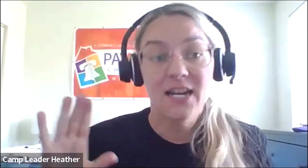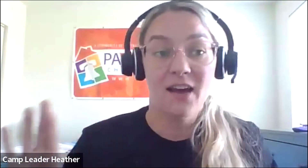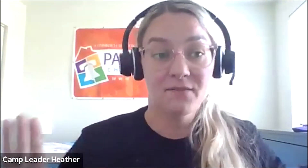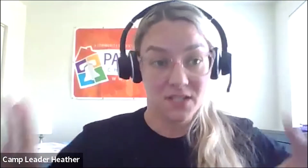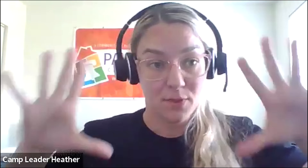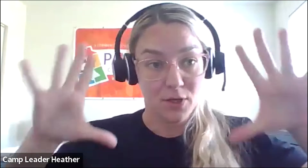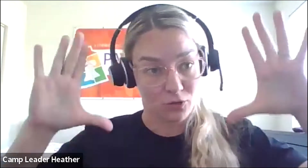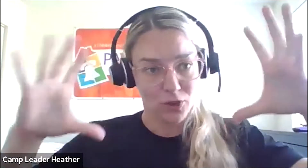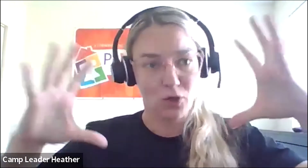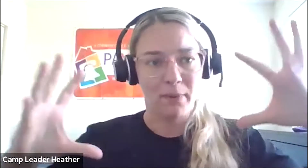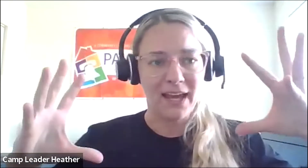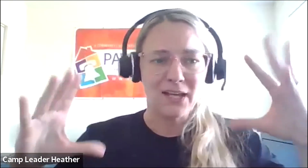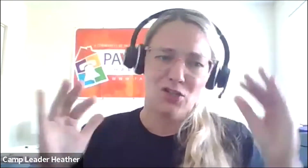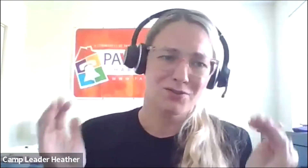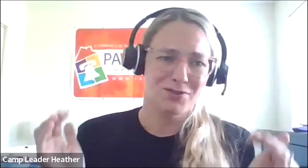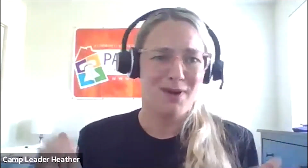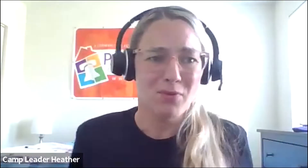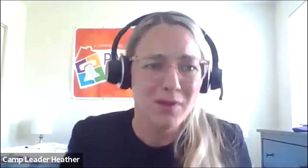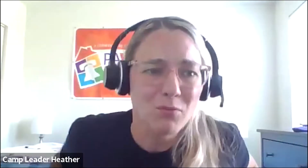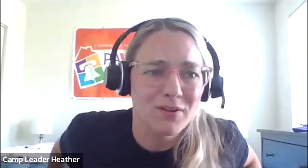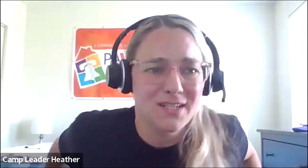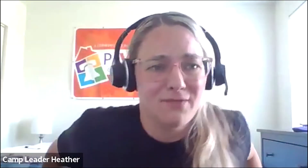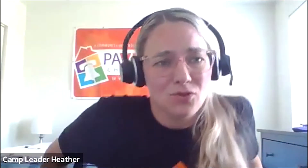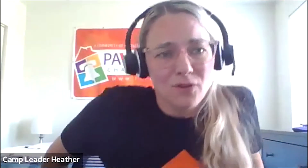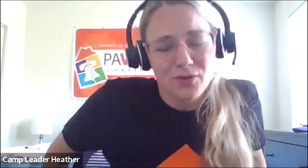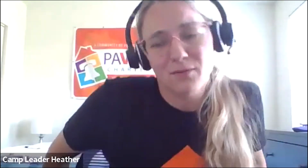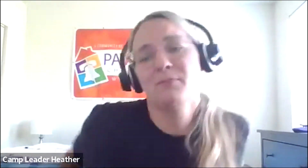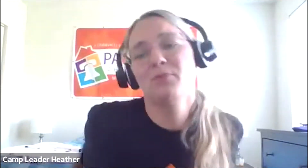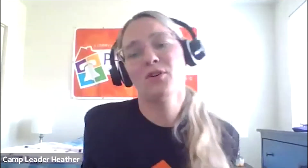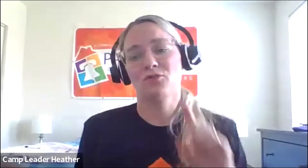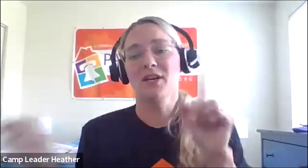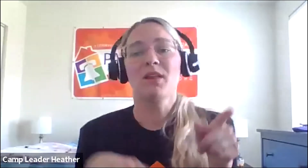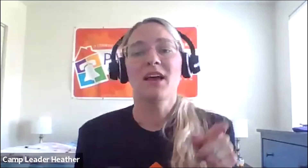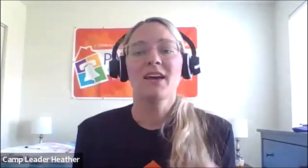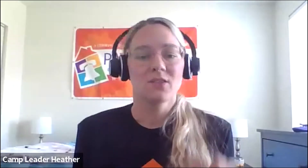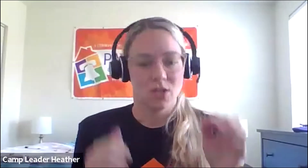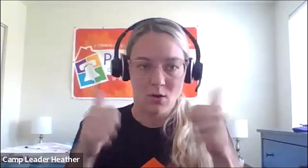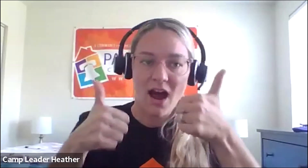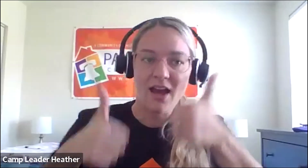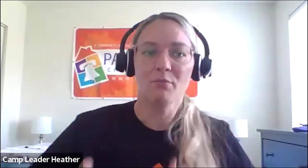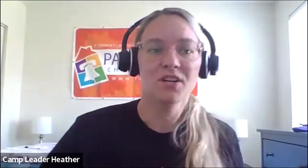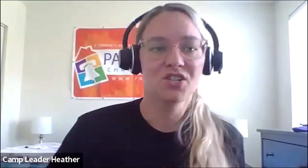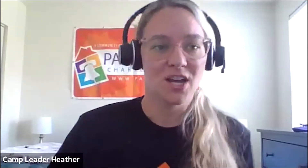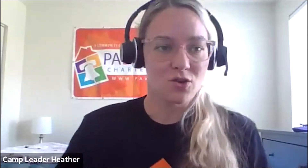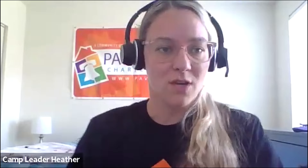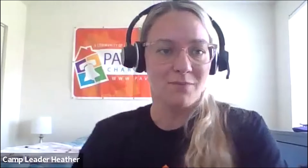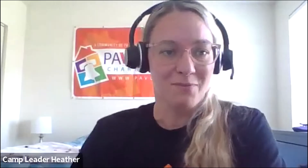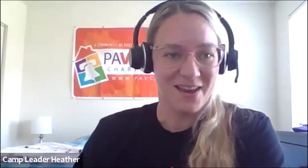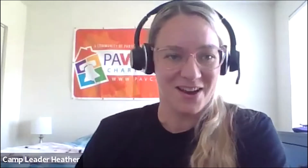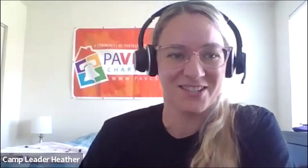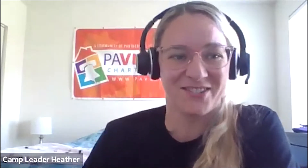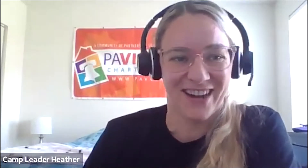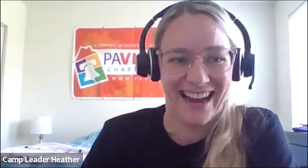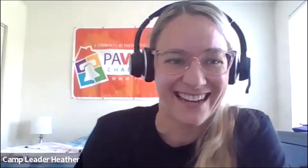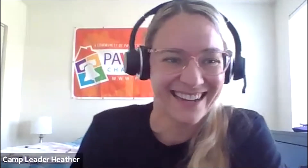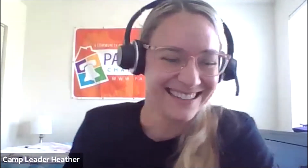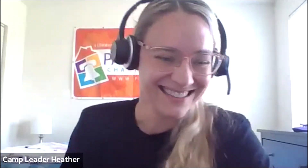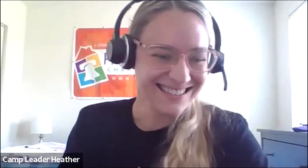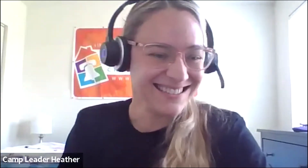have the speaker real big, so it was probably more difficult for the people on the replay. So I appreciate you keeping me on track. Okay,